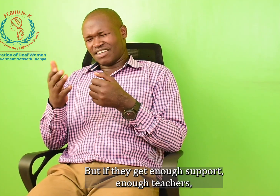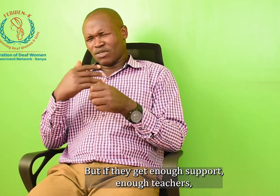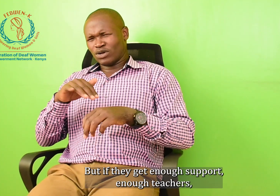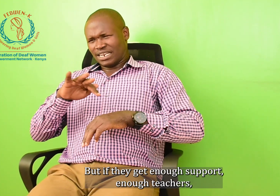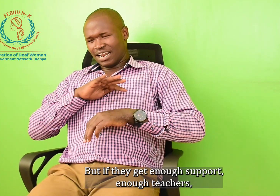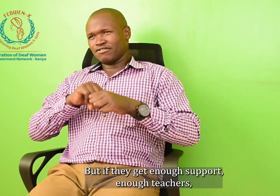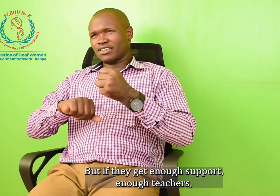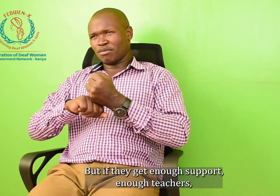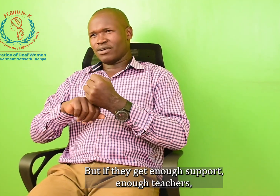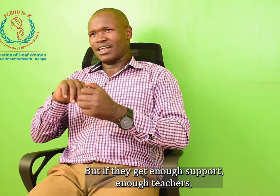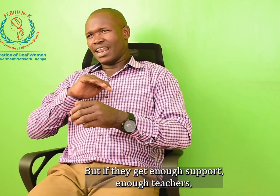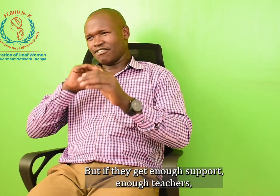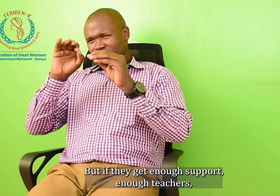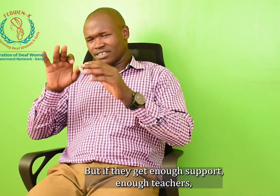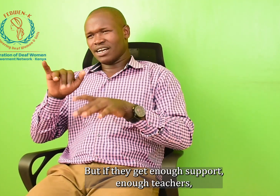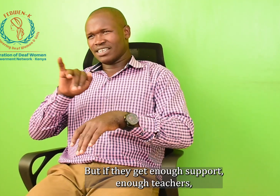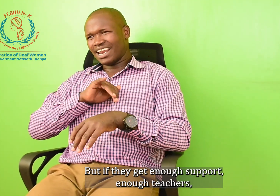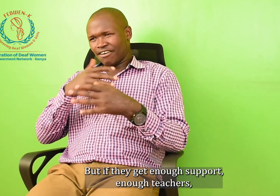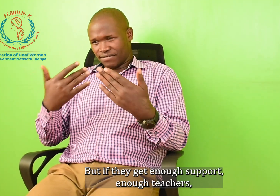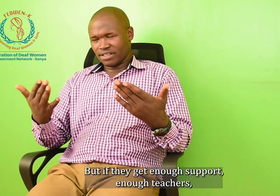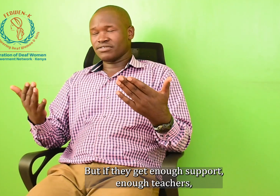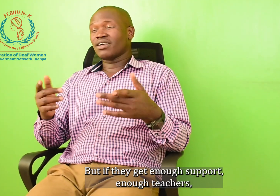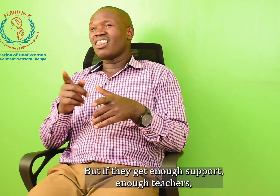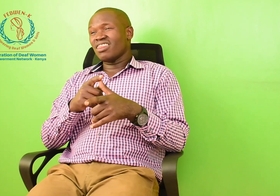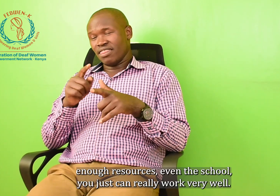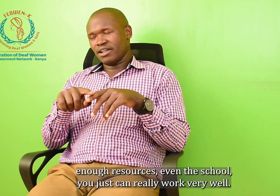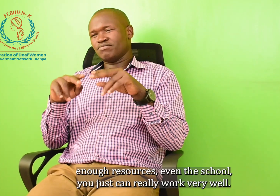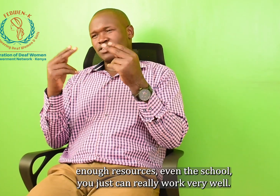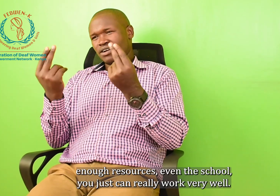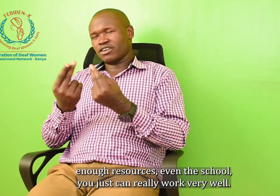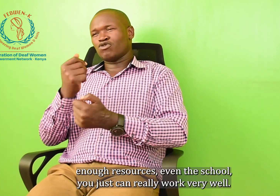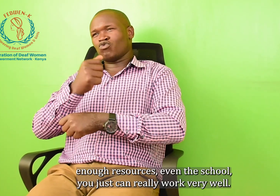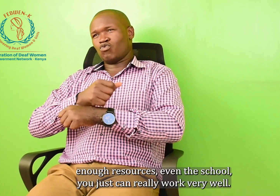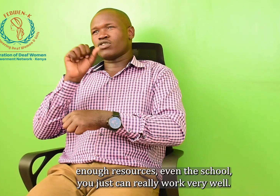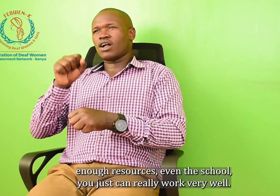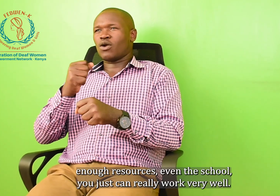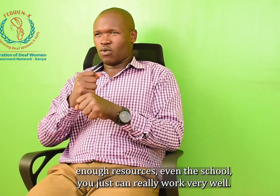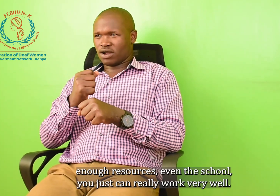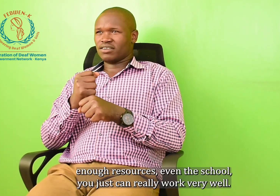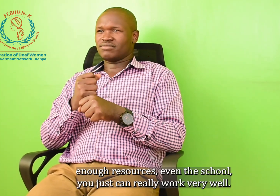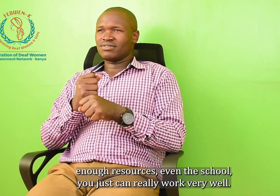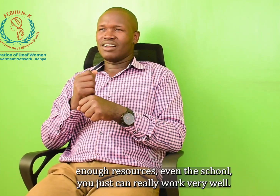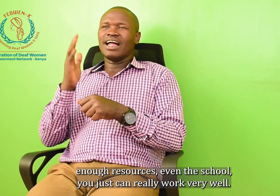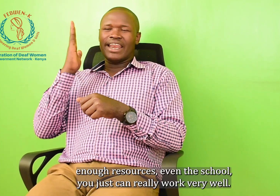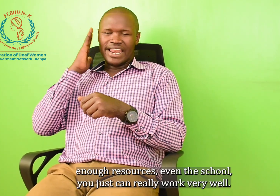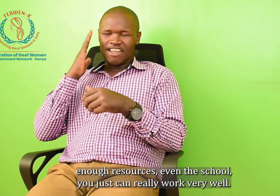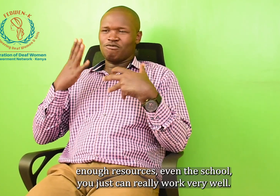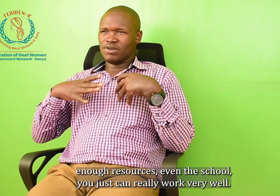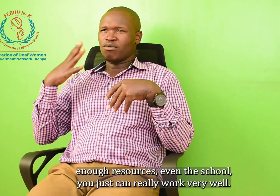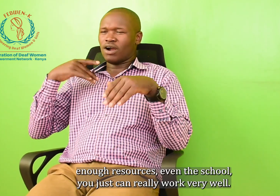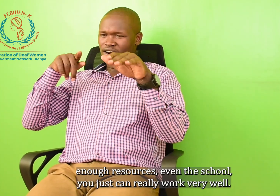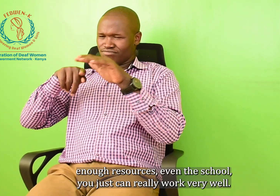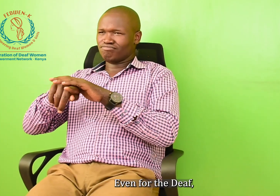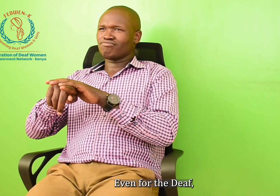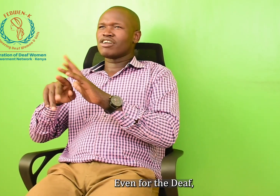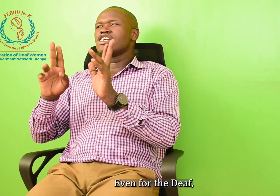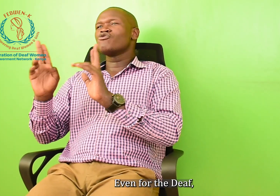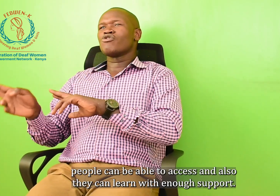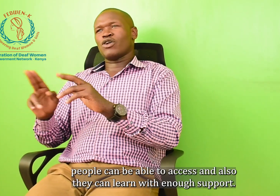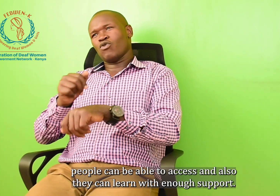they get enough support, enough teachers, enough resources, even the school units can really work very well. Even for the deaf people can be